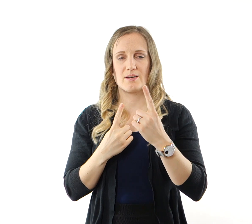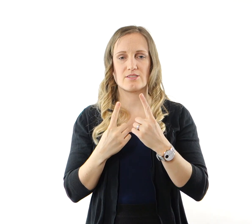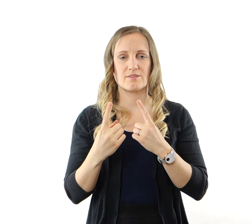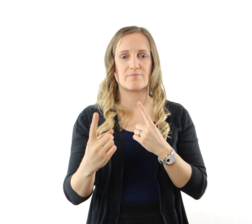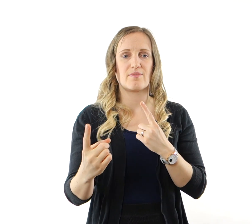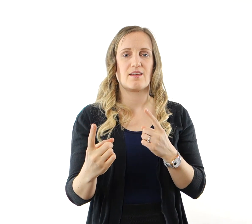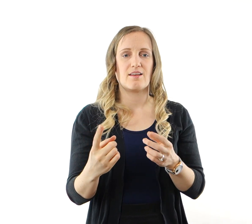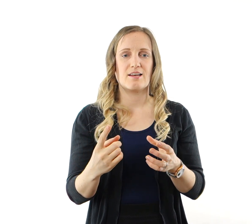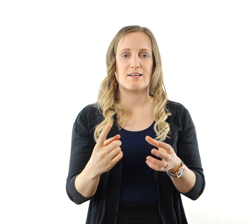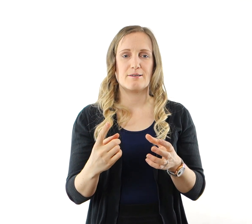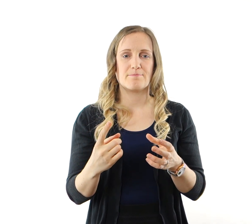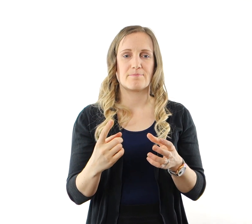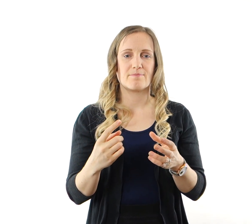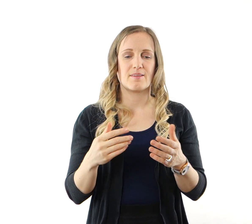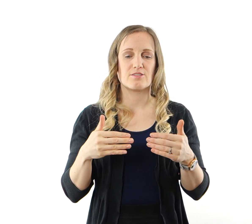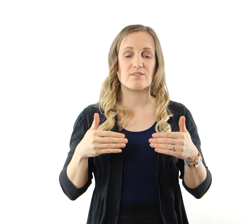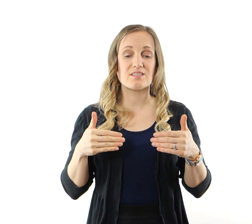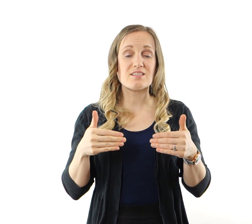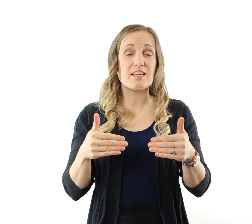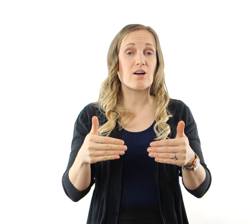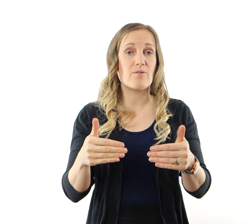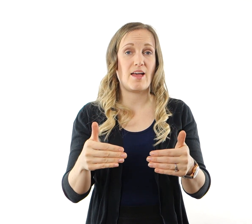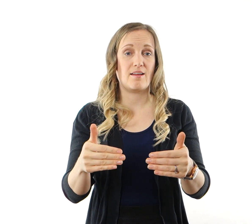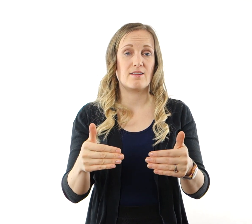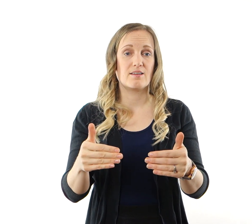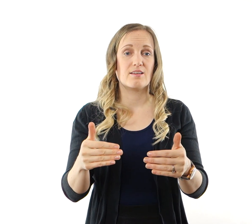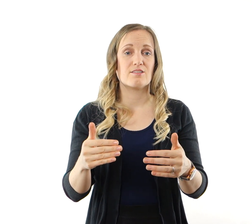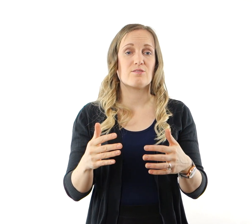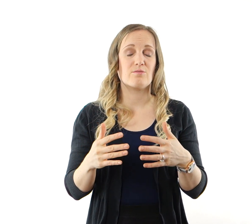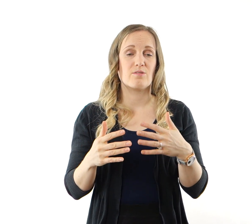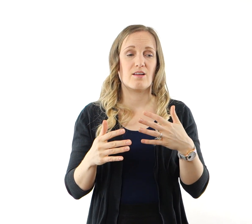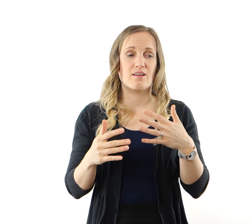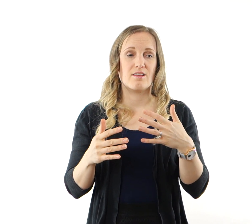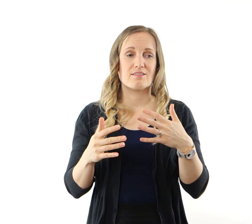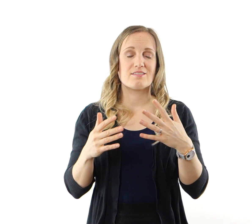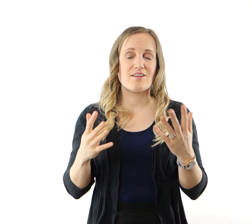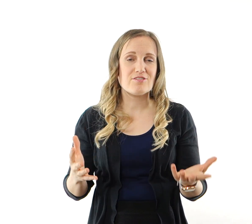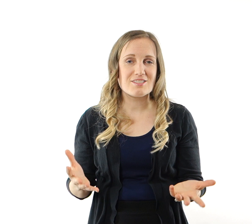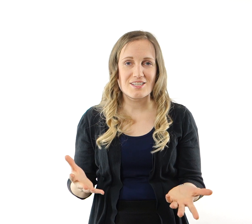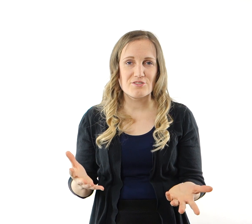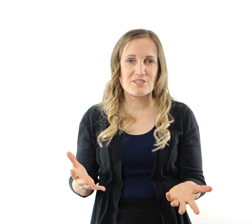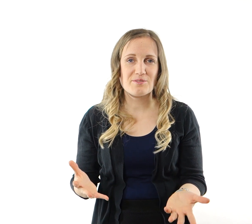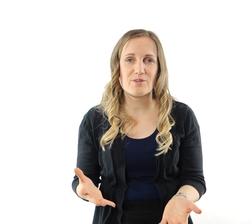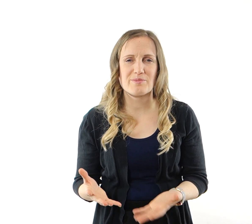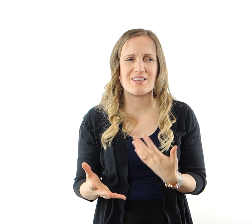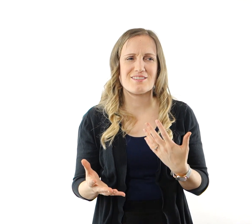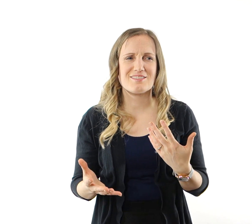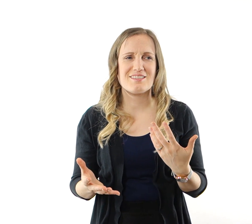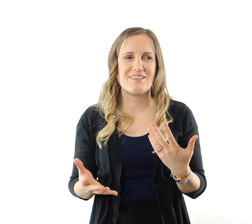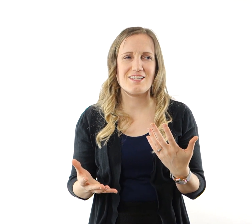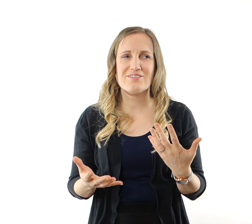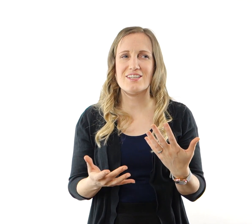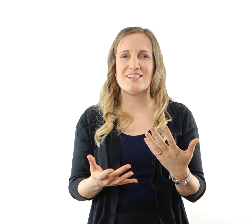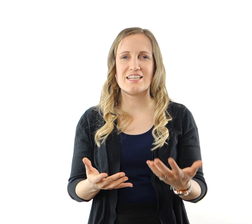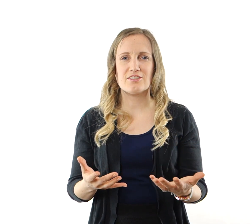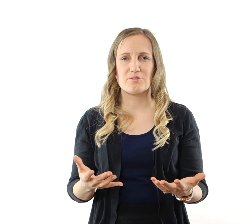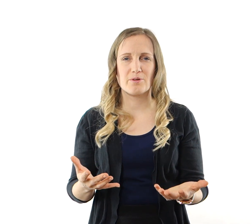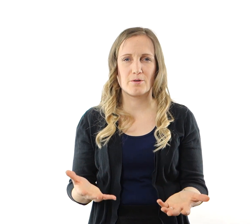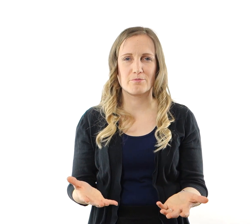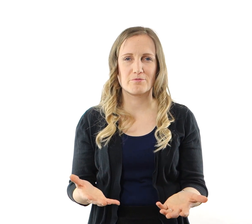actually. So this is like go ahead. So suffer is an interesting word because even in English, we don't